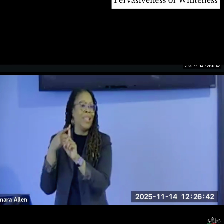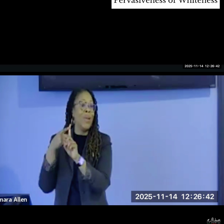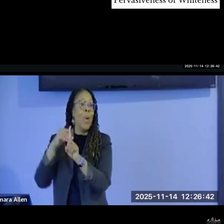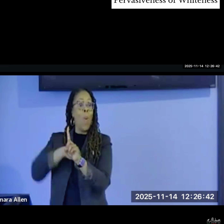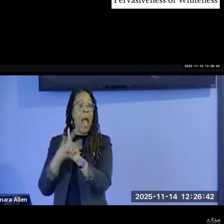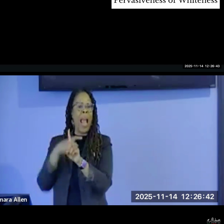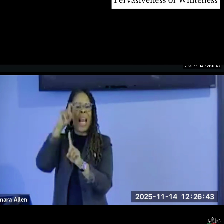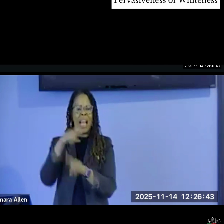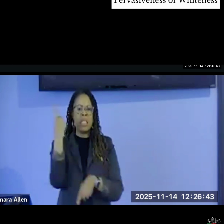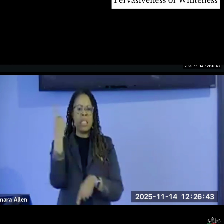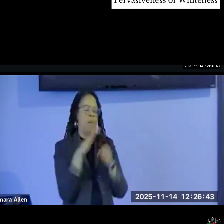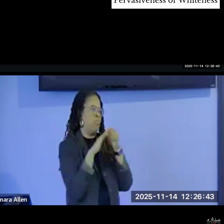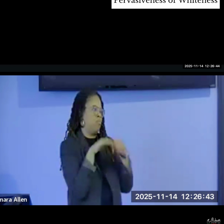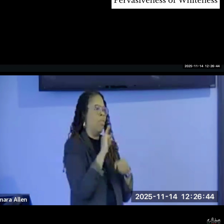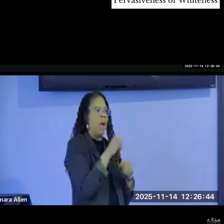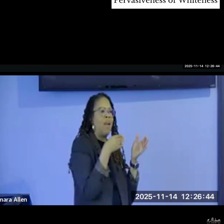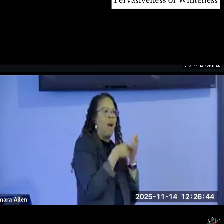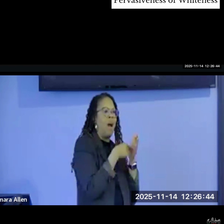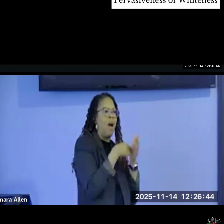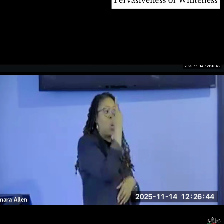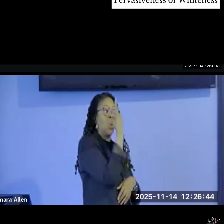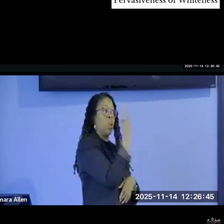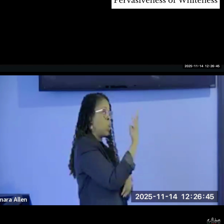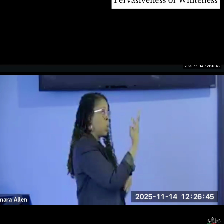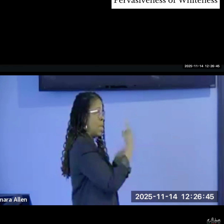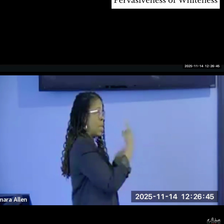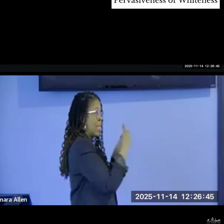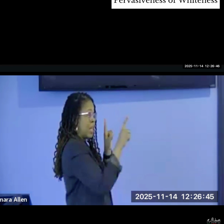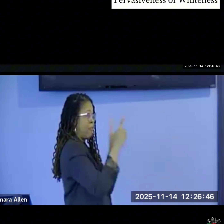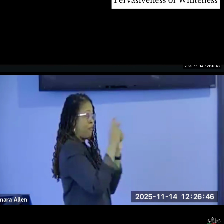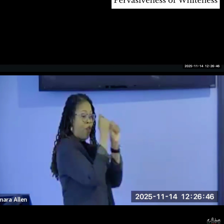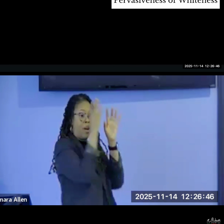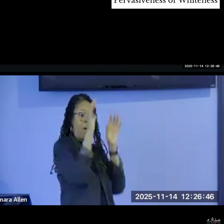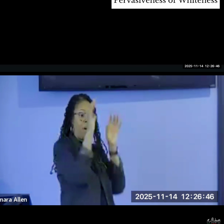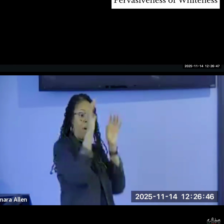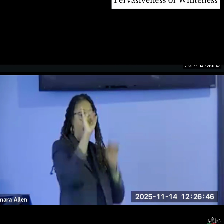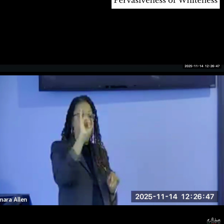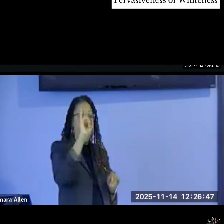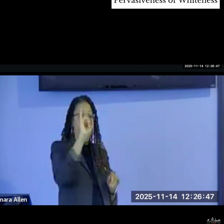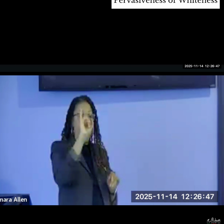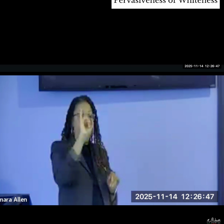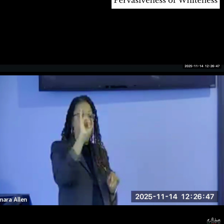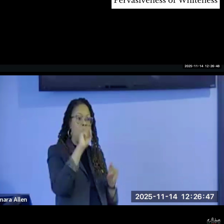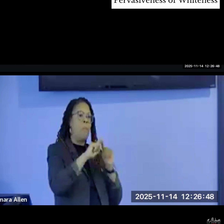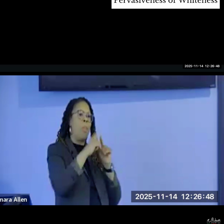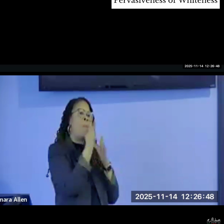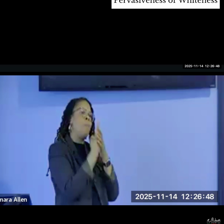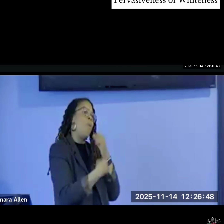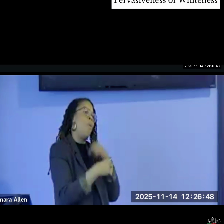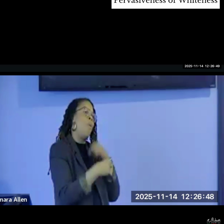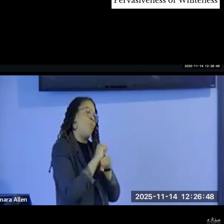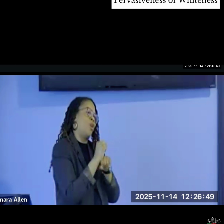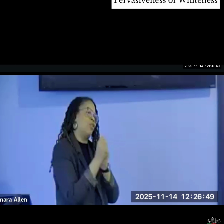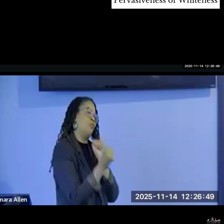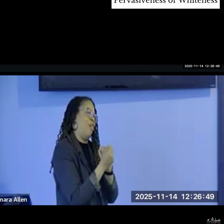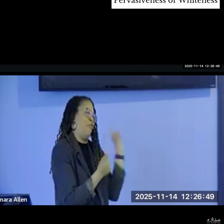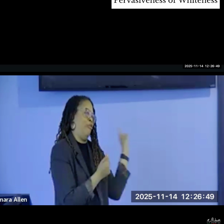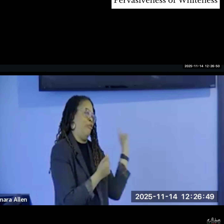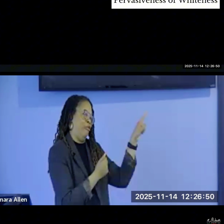And then there's also oppression and power. When those two things exist, that's when we're experiencing